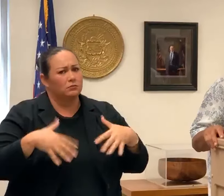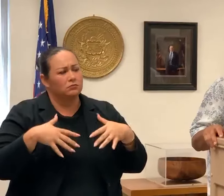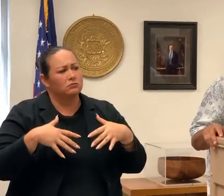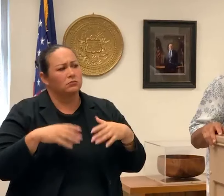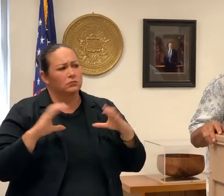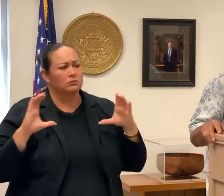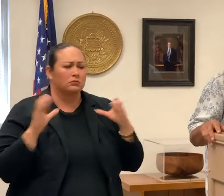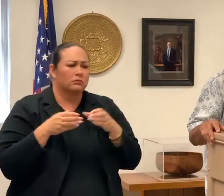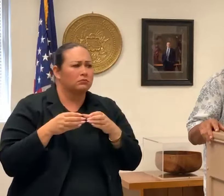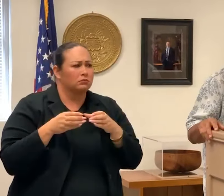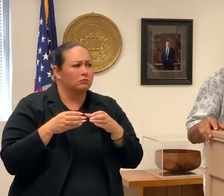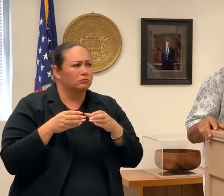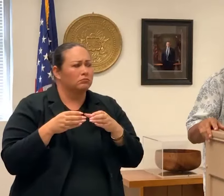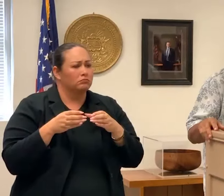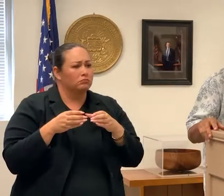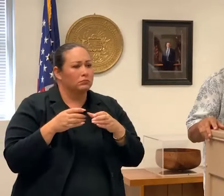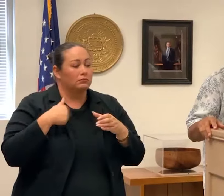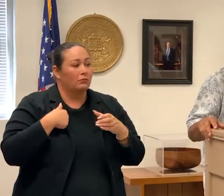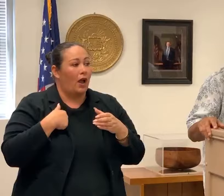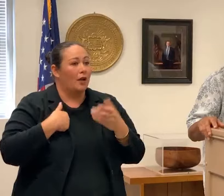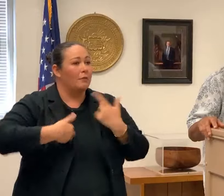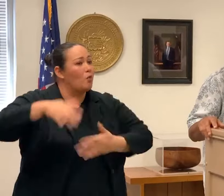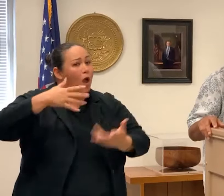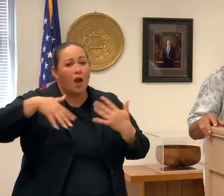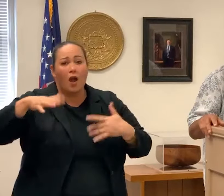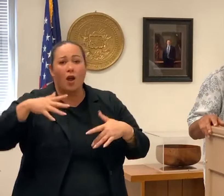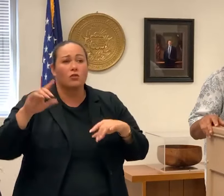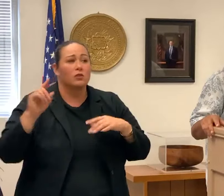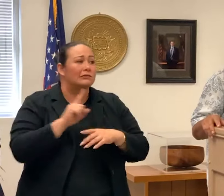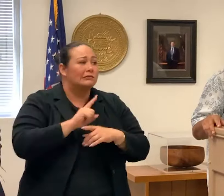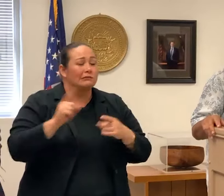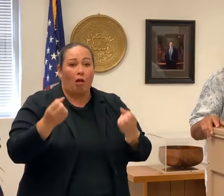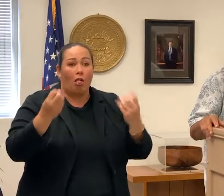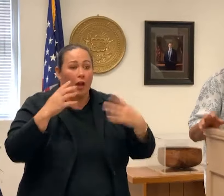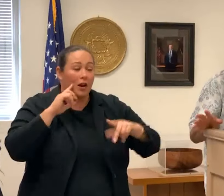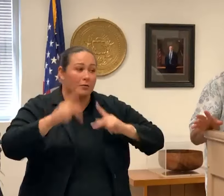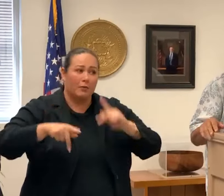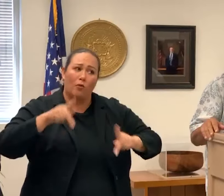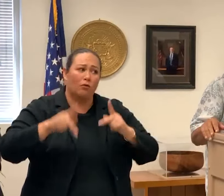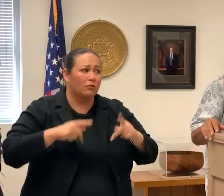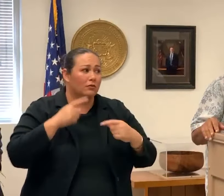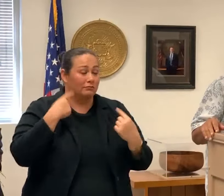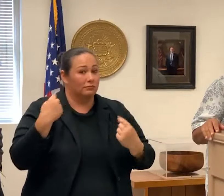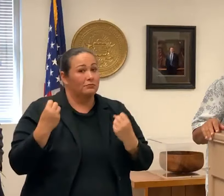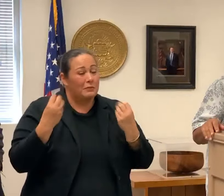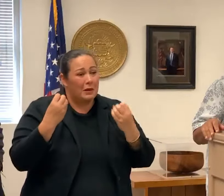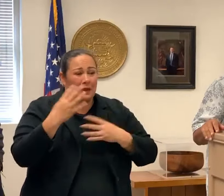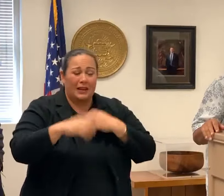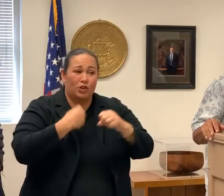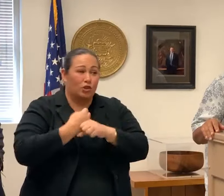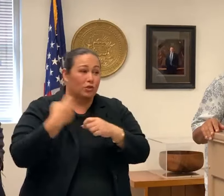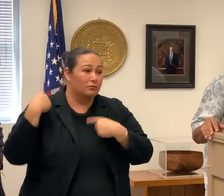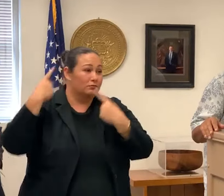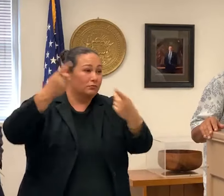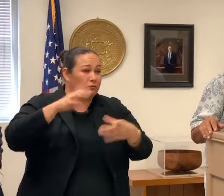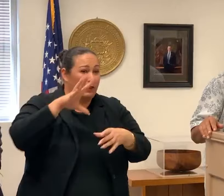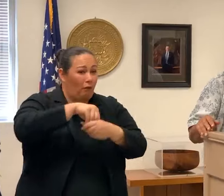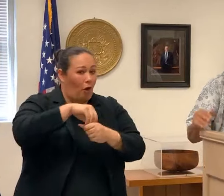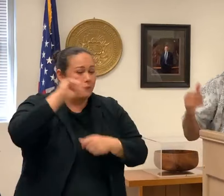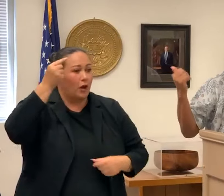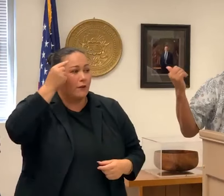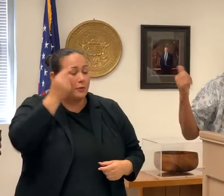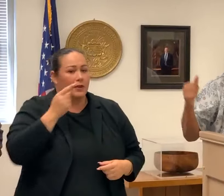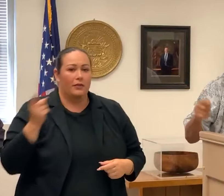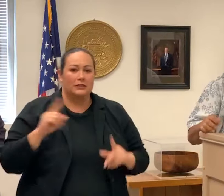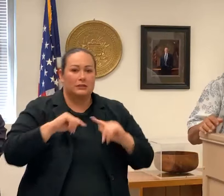it is a great team. I'm around a lot of people for all the years that I've been in government, but this team